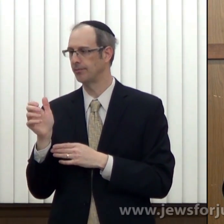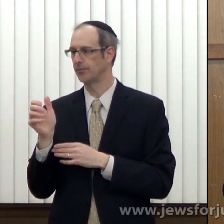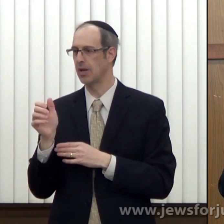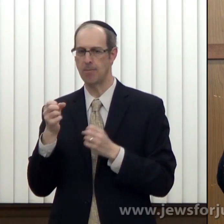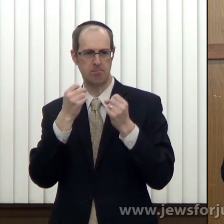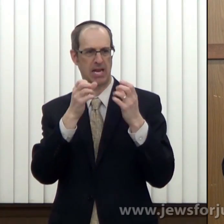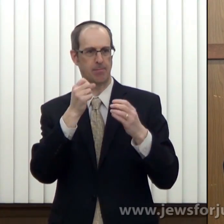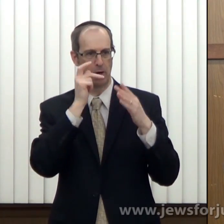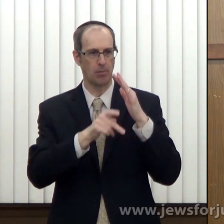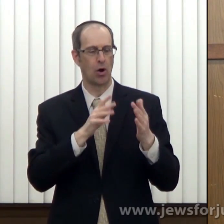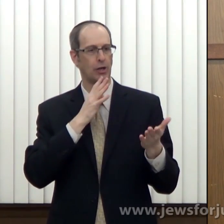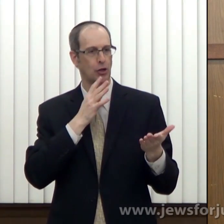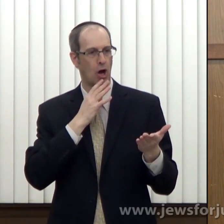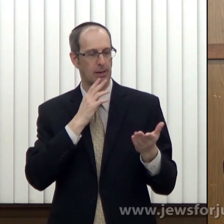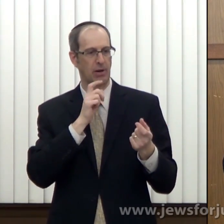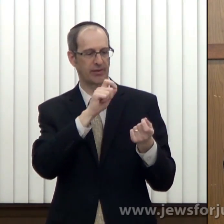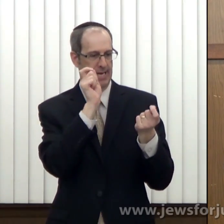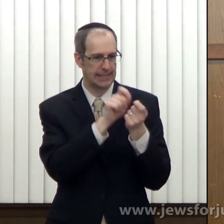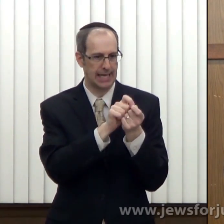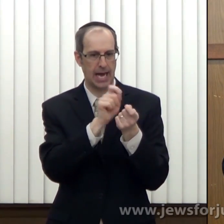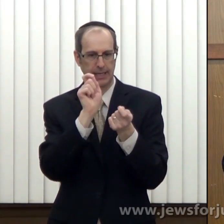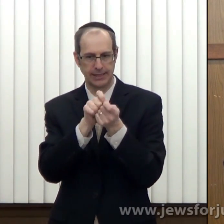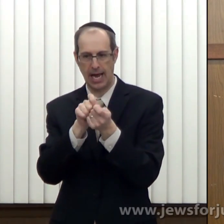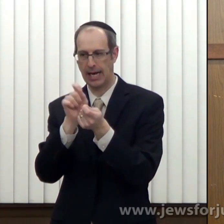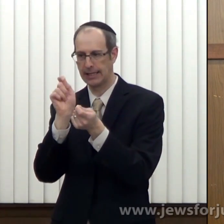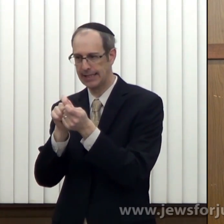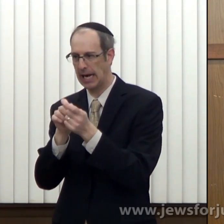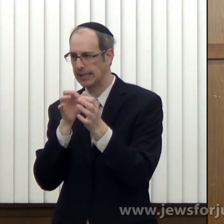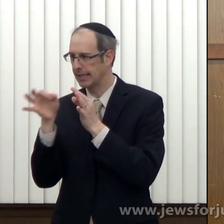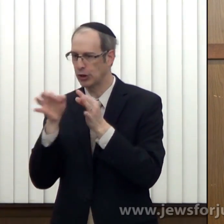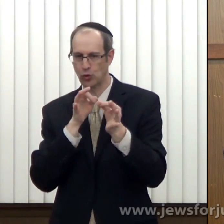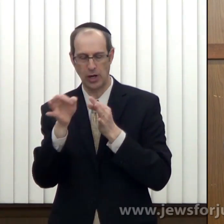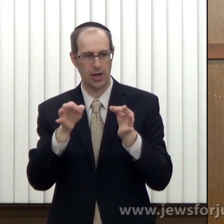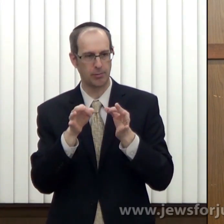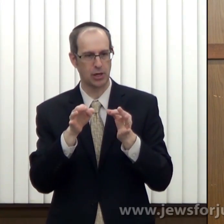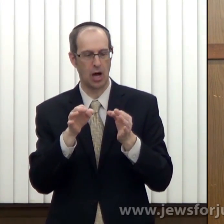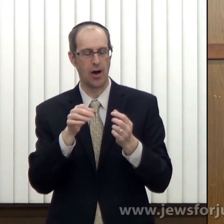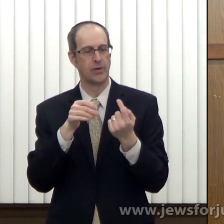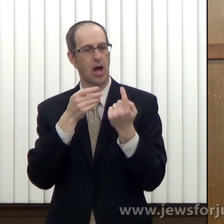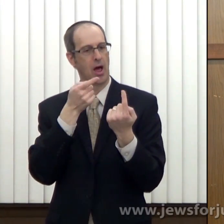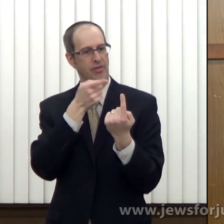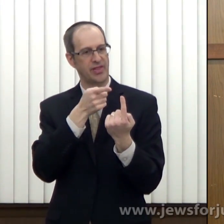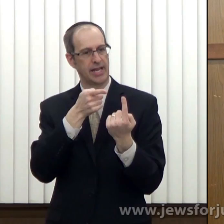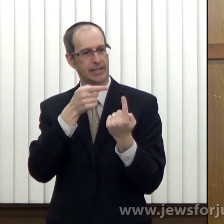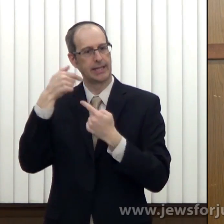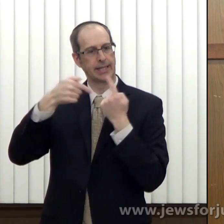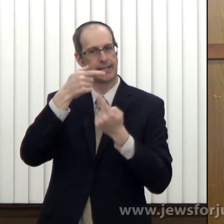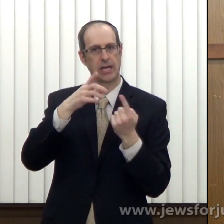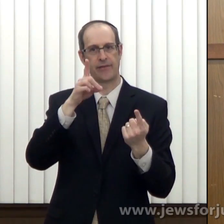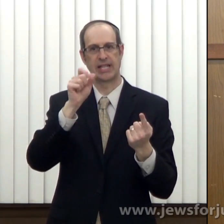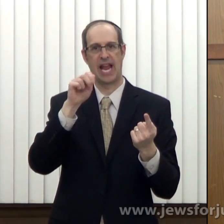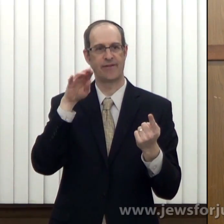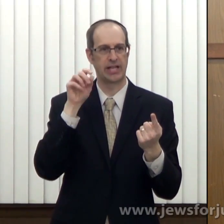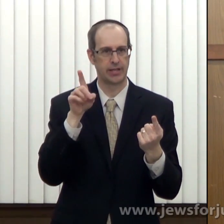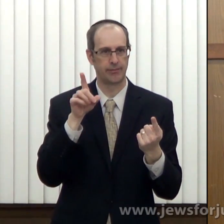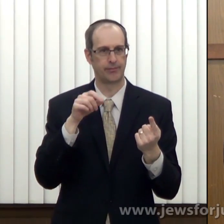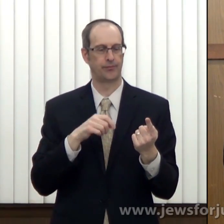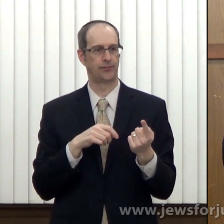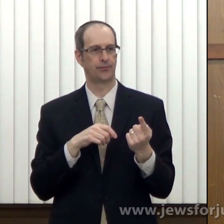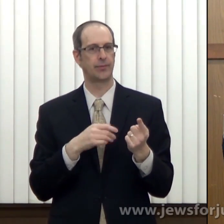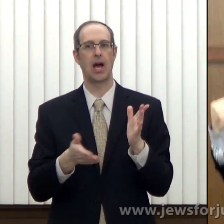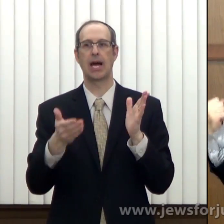our prophets speak about the exact same description of this descendant of David. So